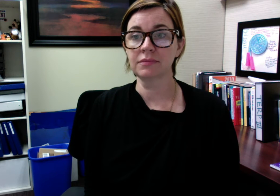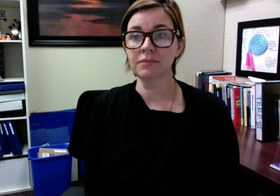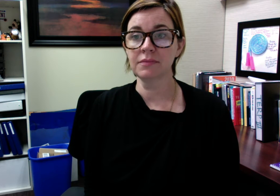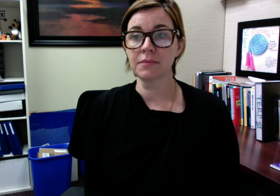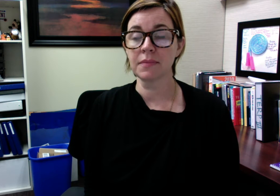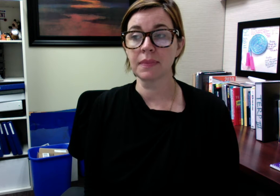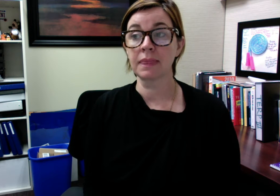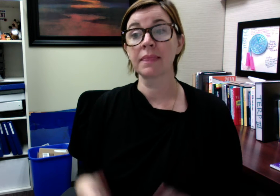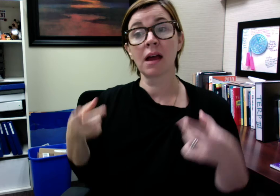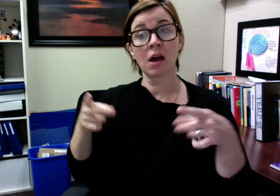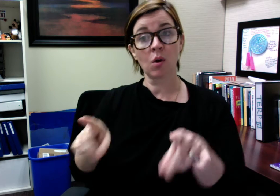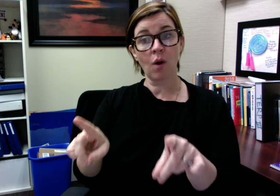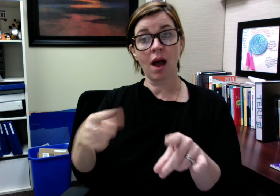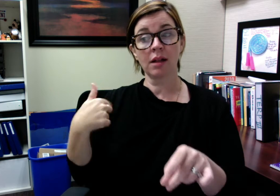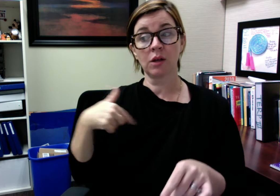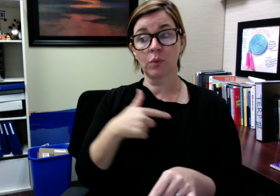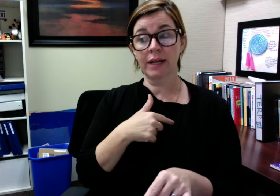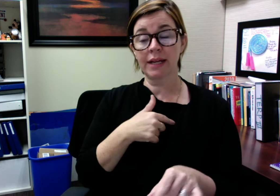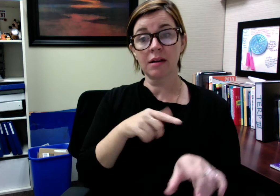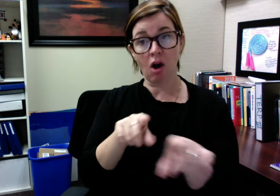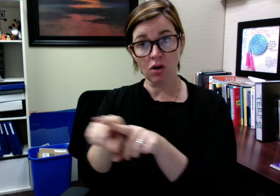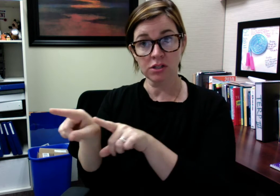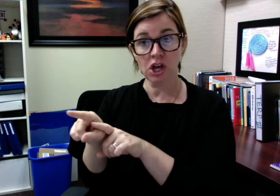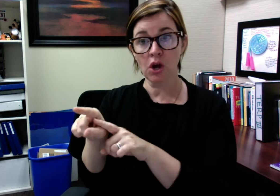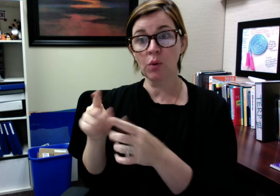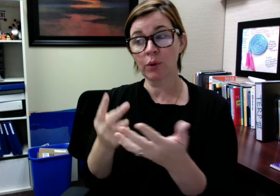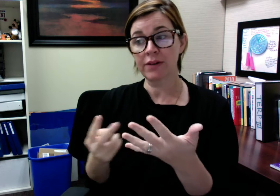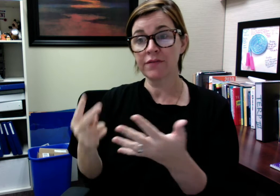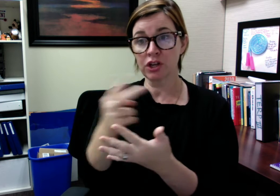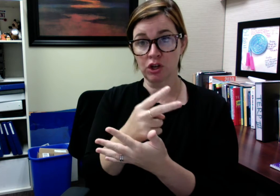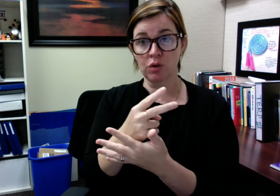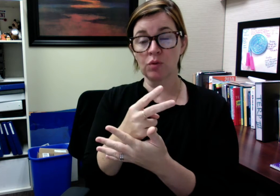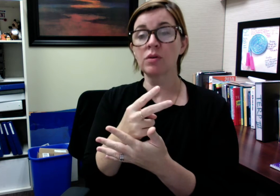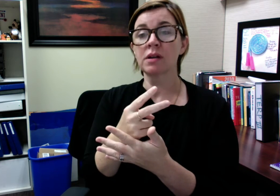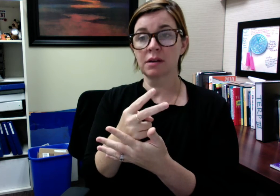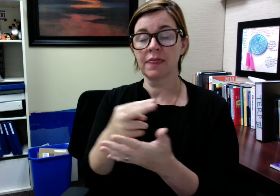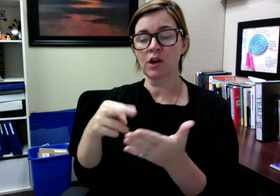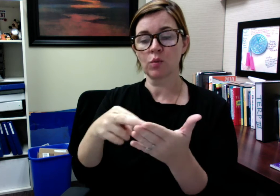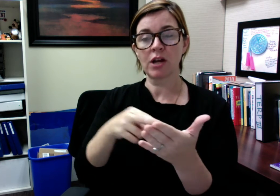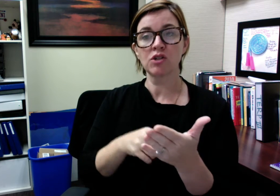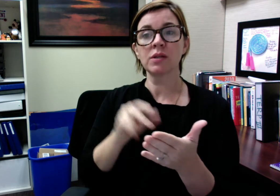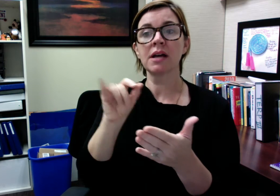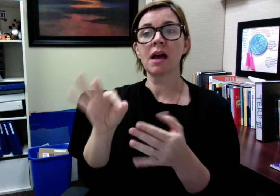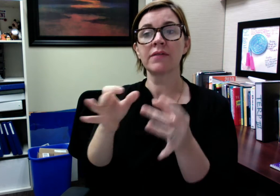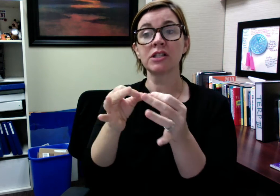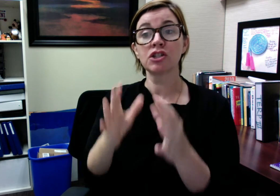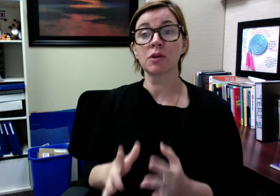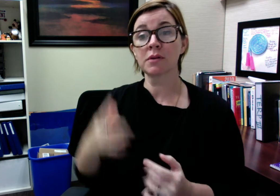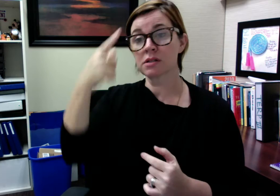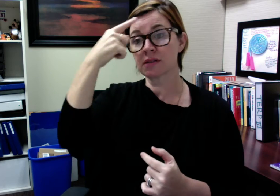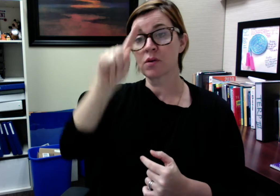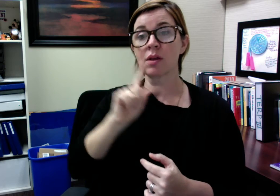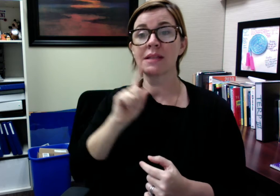While we also reviewed the Registry of Interpreters for the Deaf, or RID standards as it's